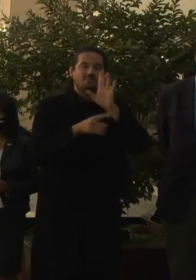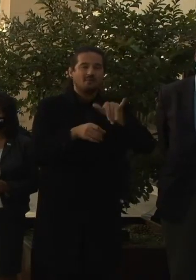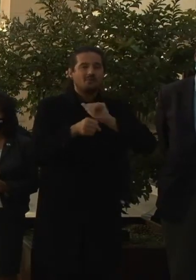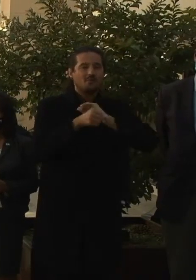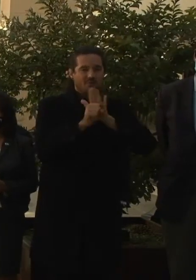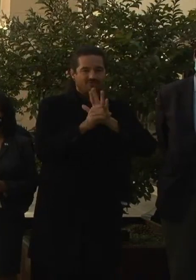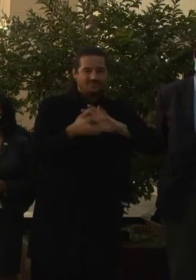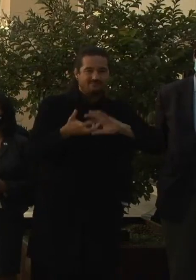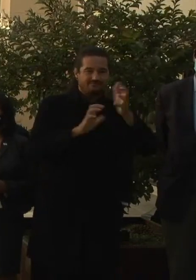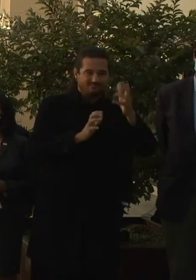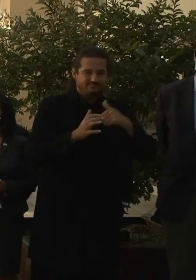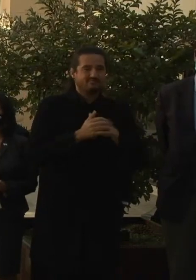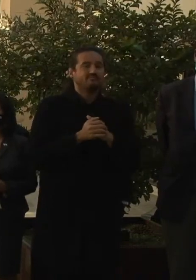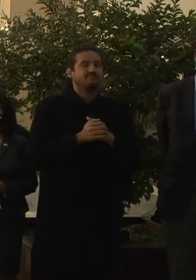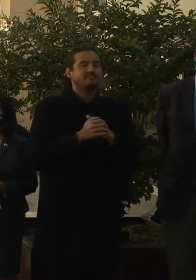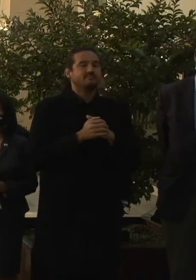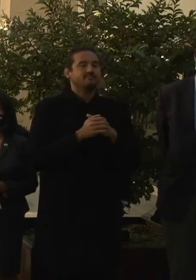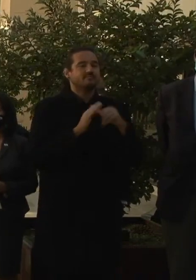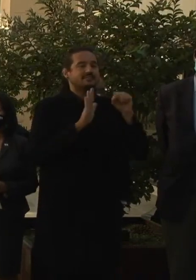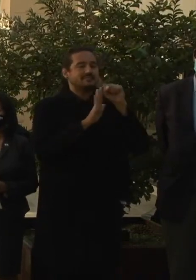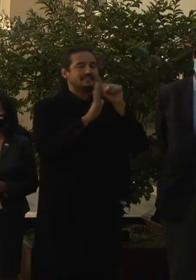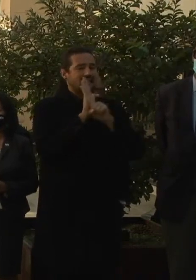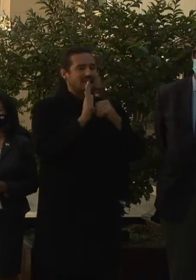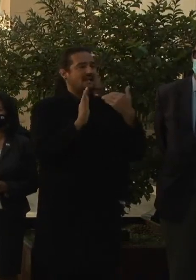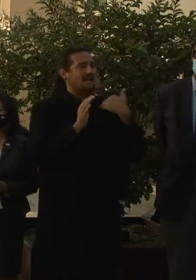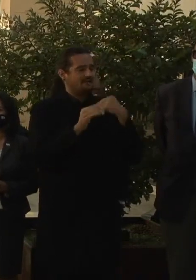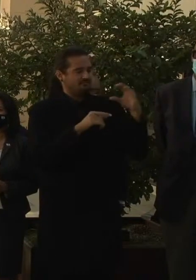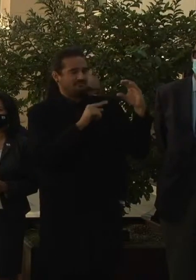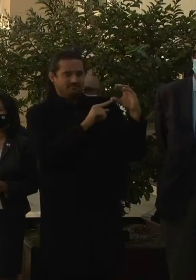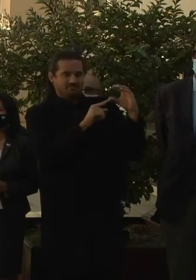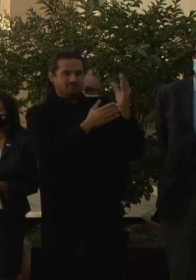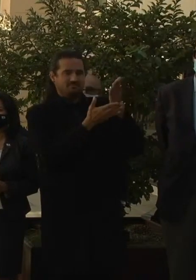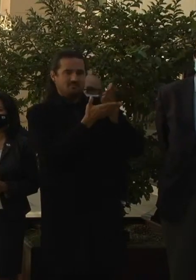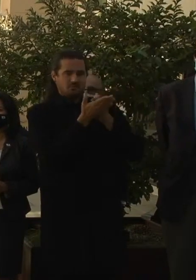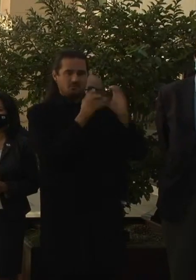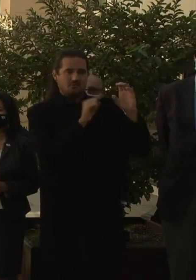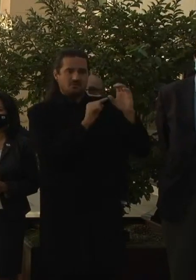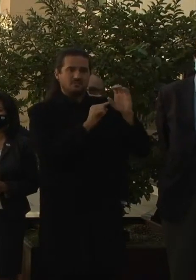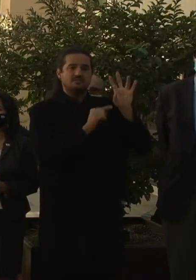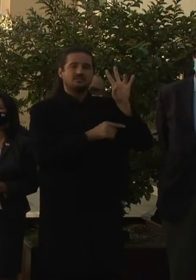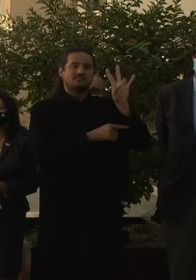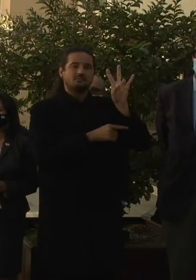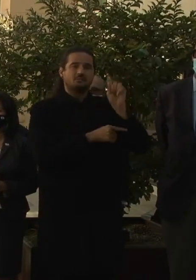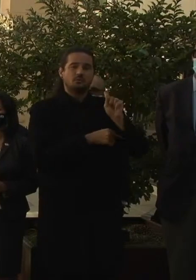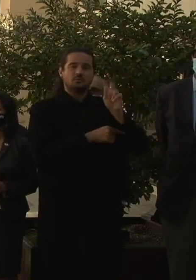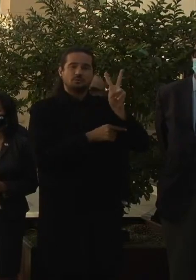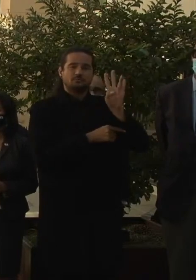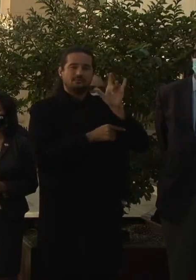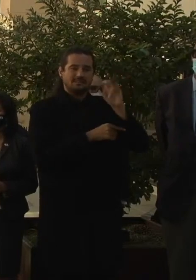portion of those $7.2 billion. It does not administer all of it.